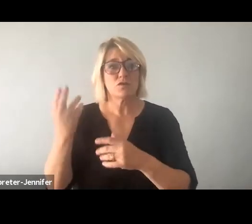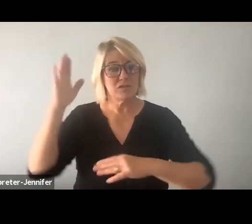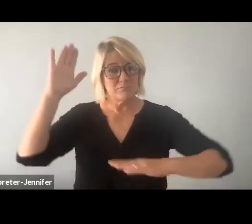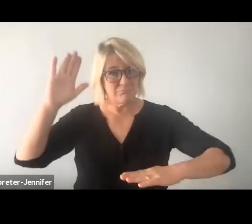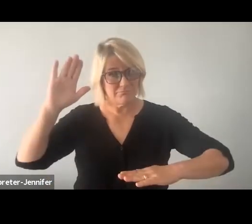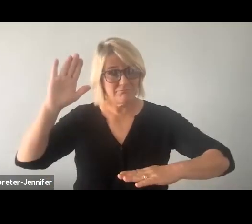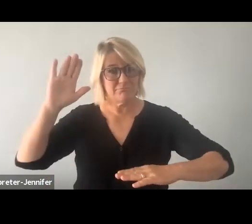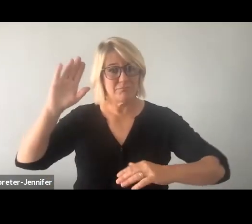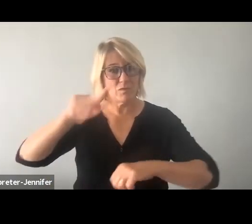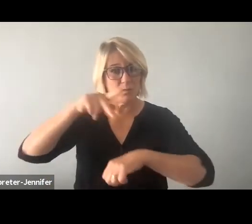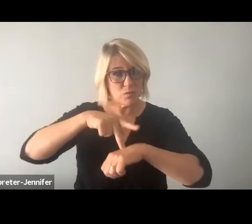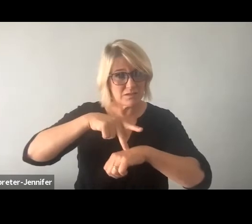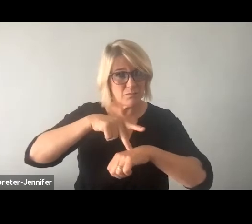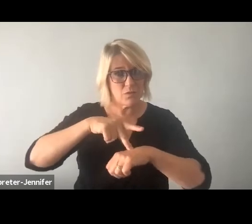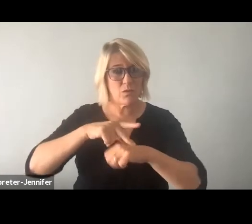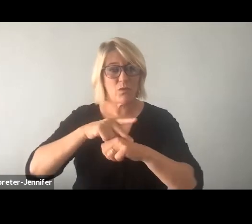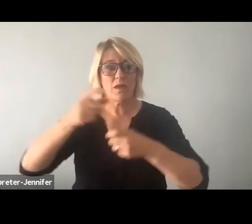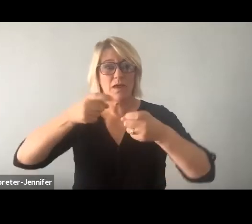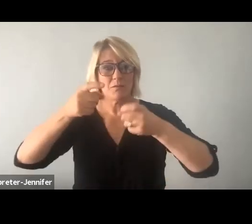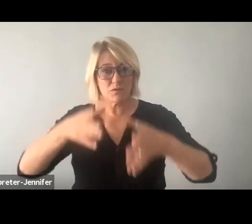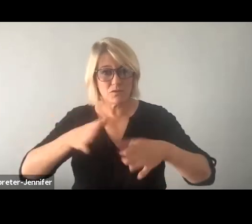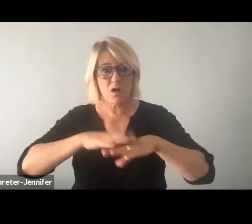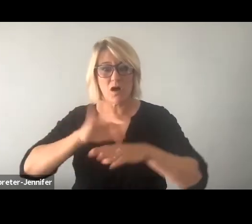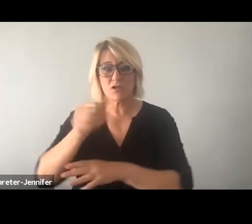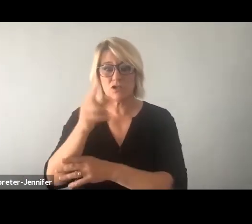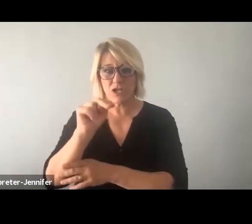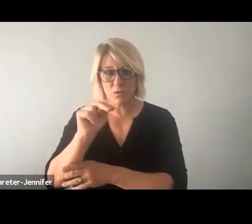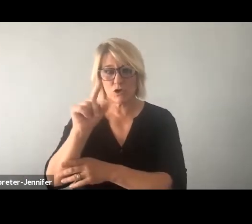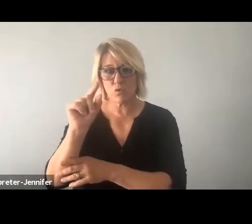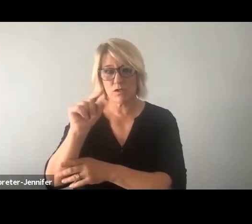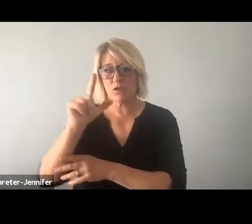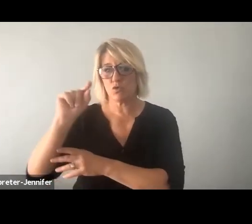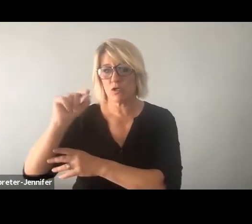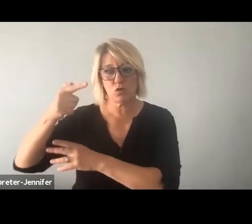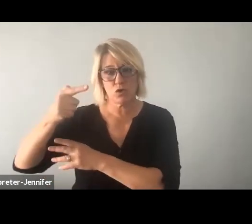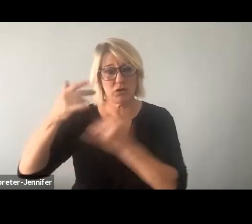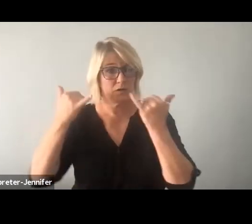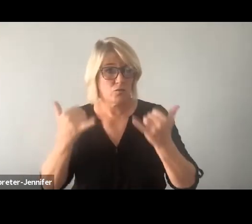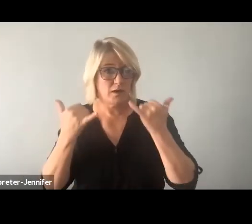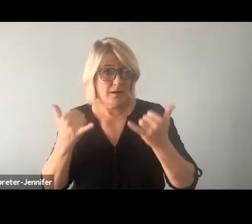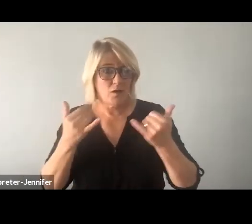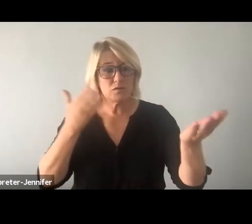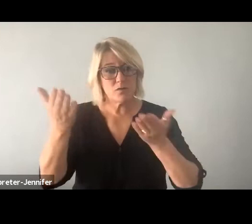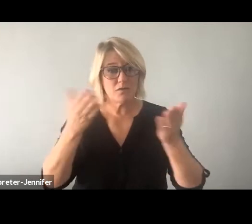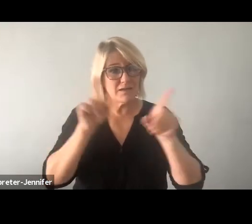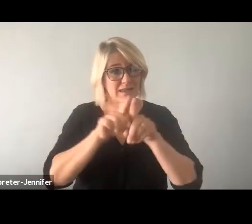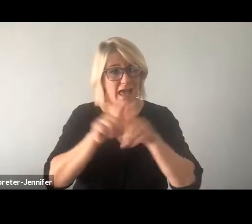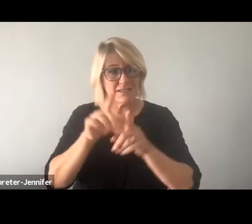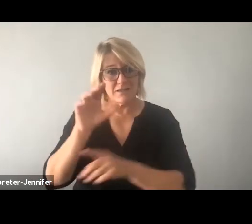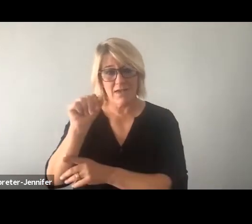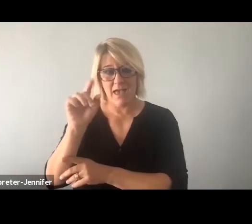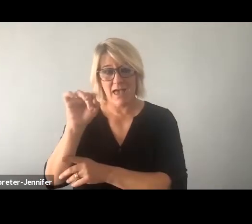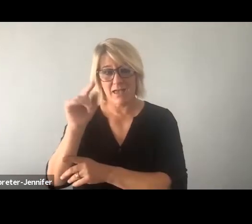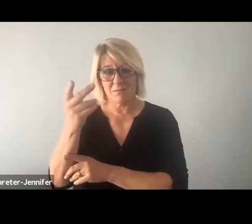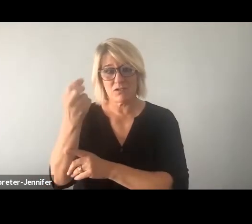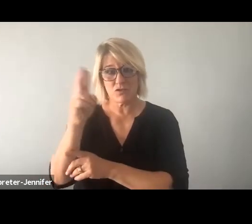deputy administrator on January 20th, 2021, and is currently serving as acting administrator and assistant